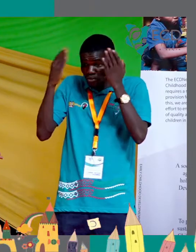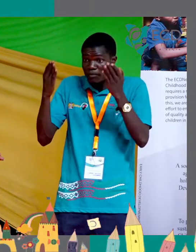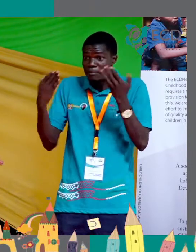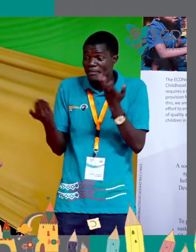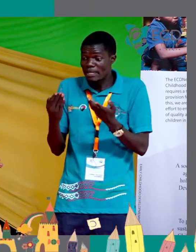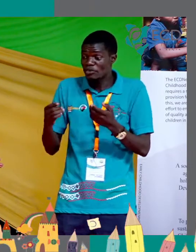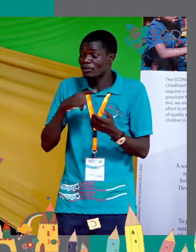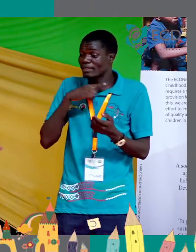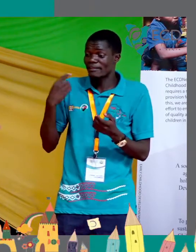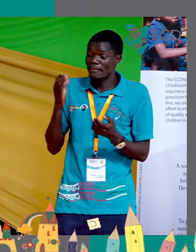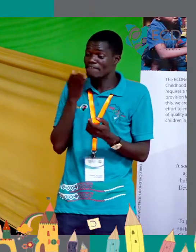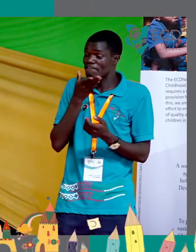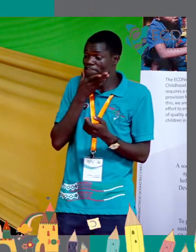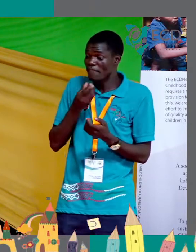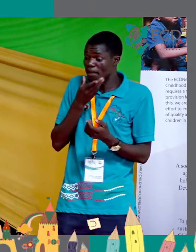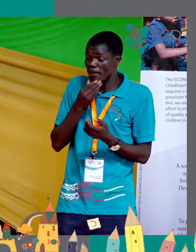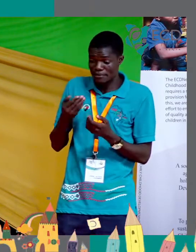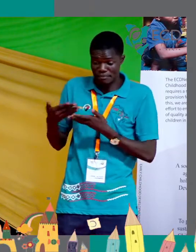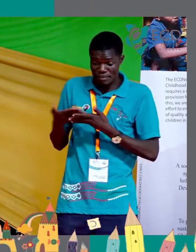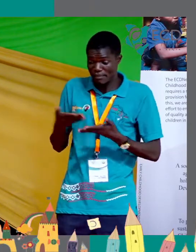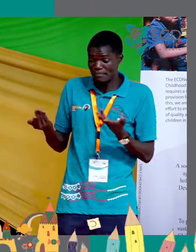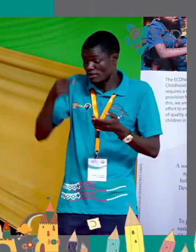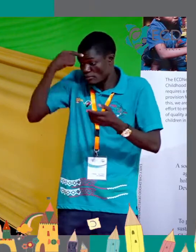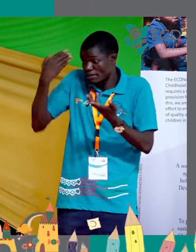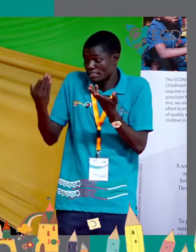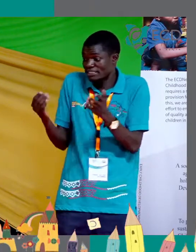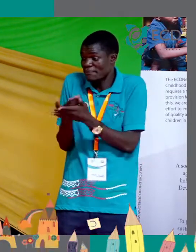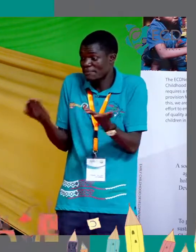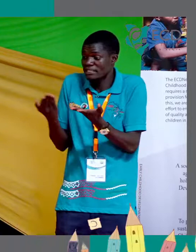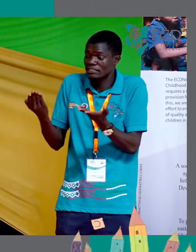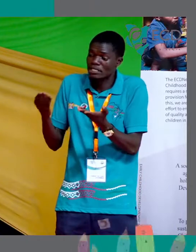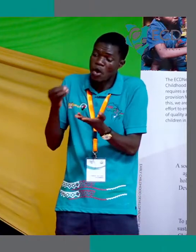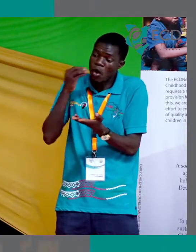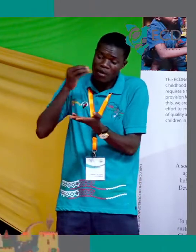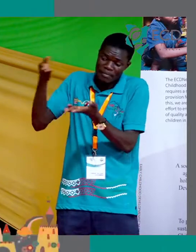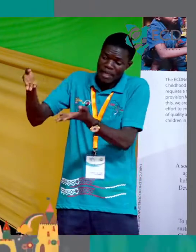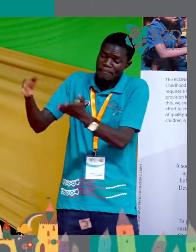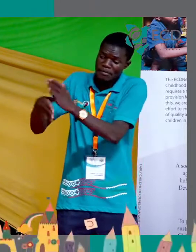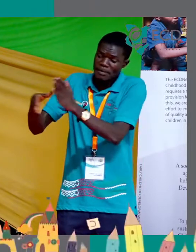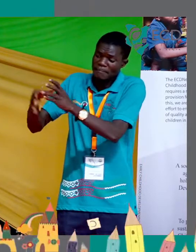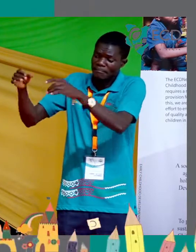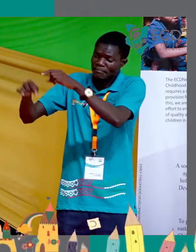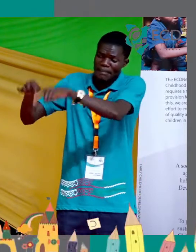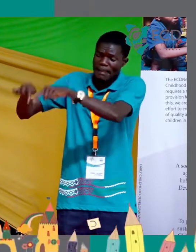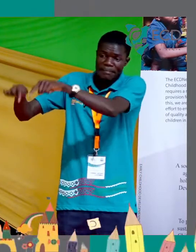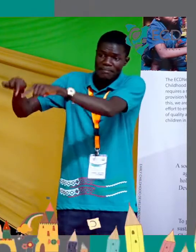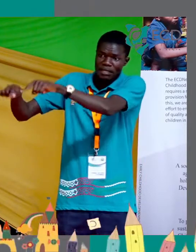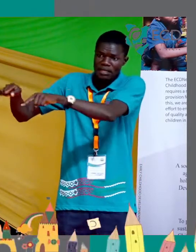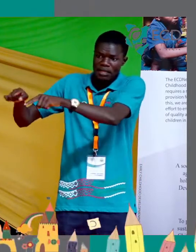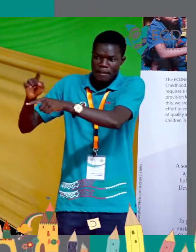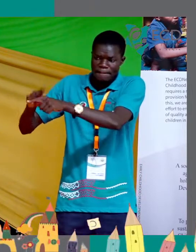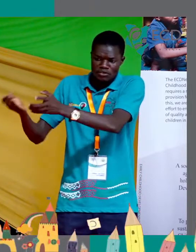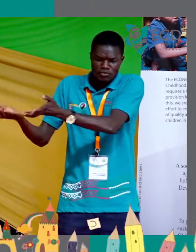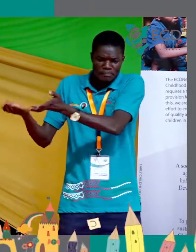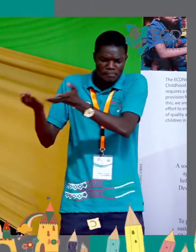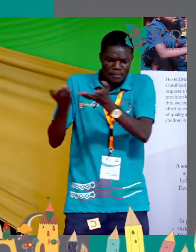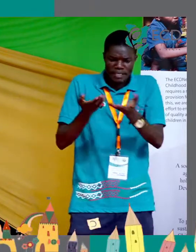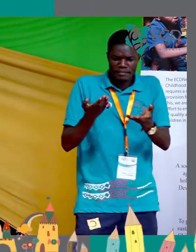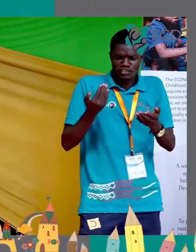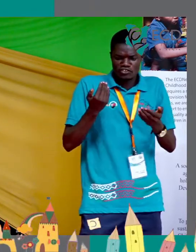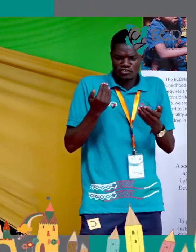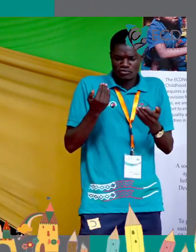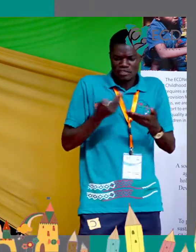father of this baby because of issues or matters beyond your control. And you can imagine what this child goes through as you serve